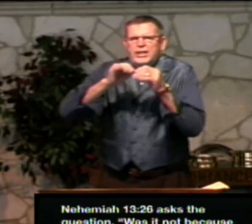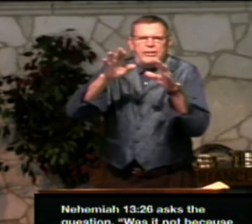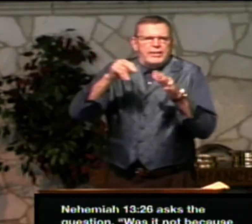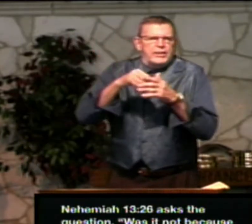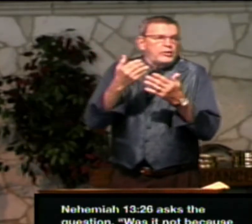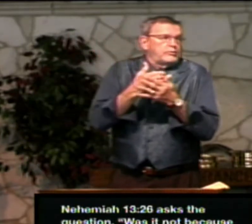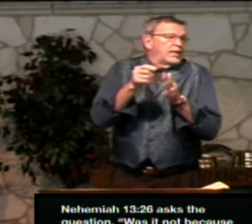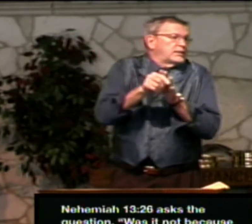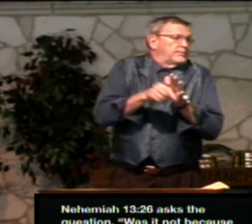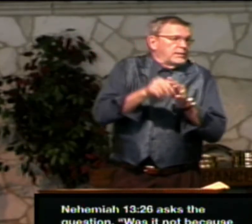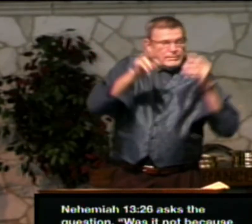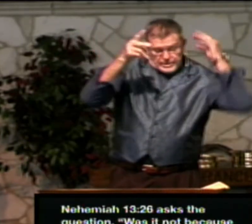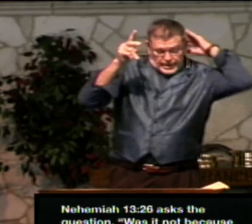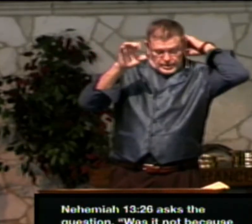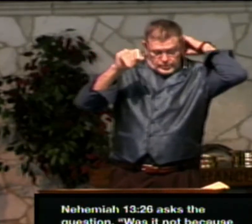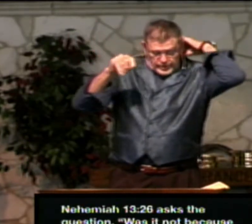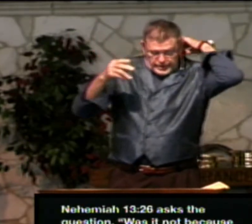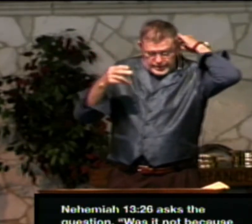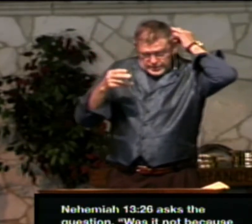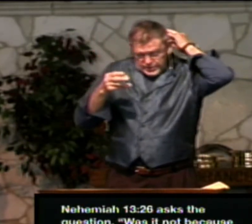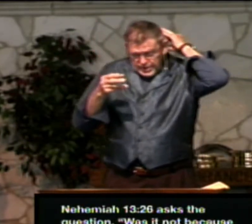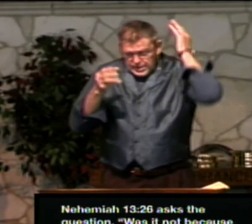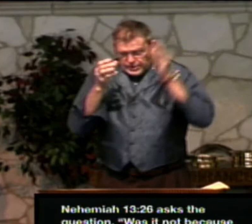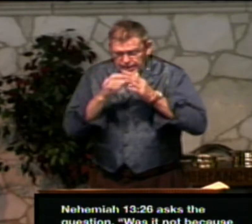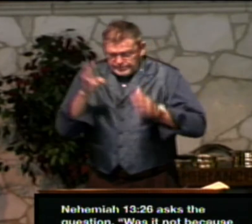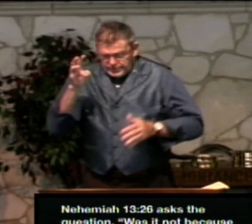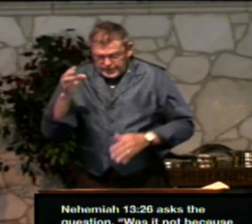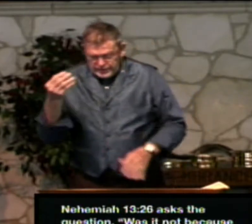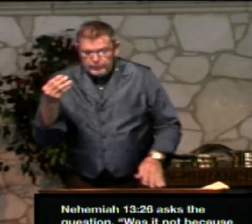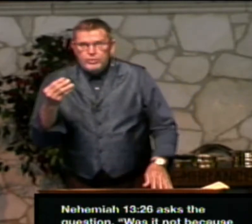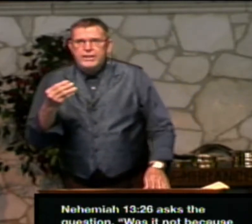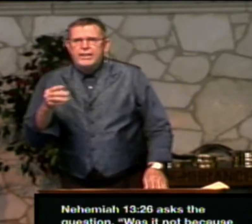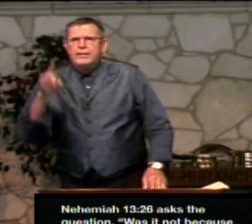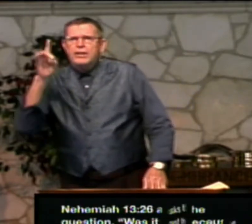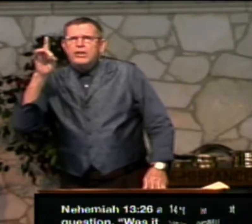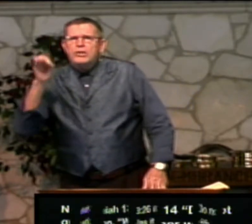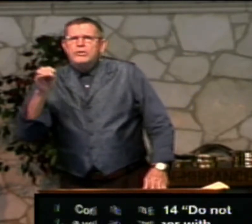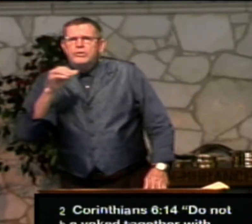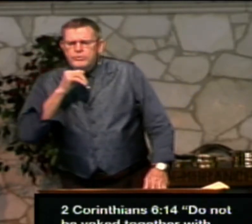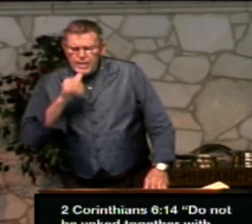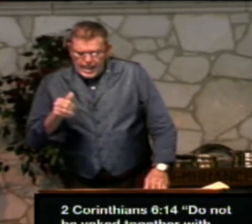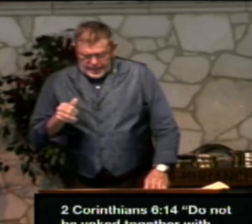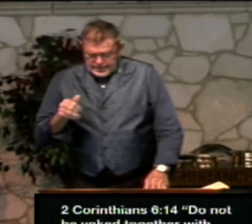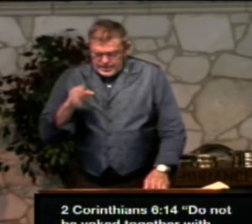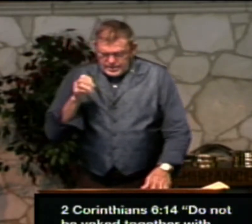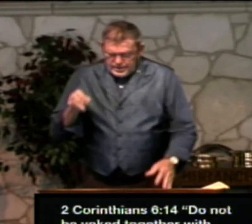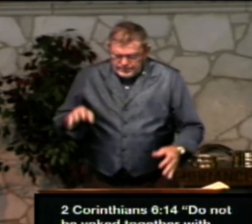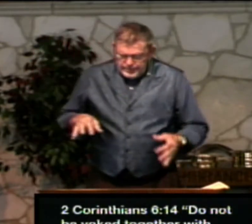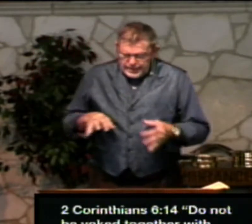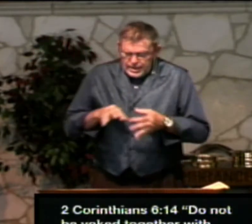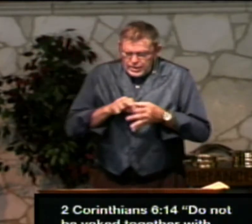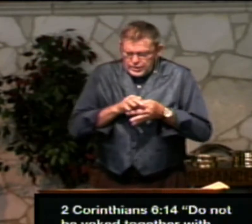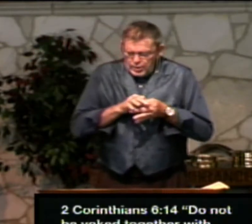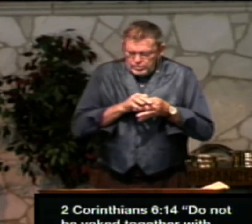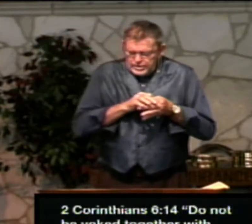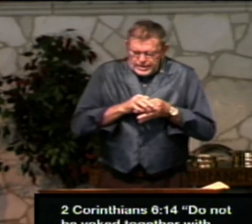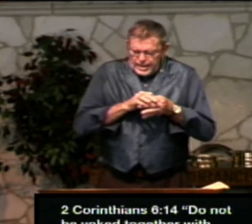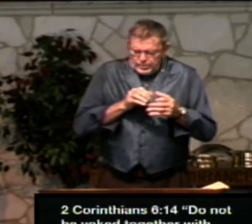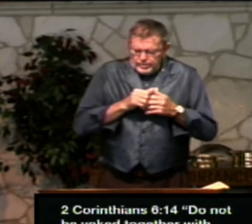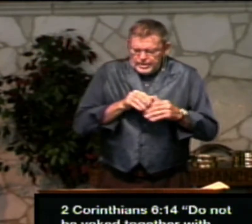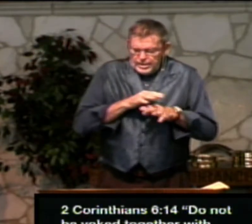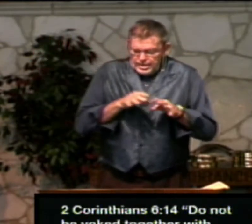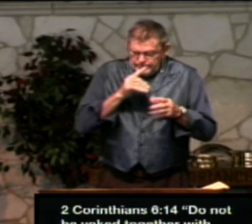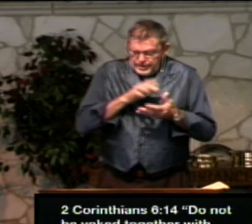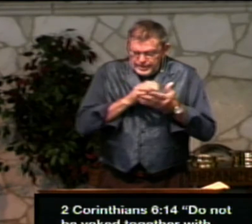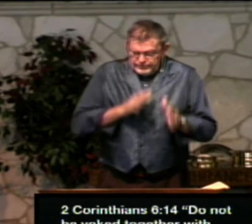That's clearly in the New Testament, 2 Corinthians chapter 6, 14. Do not be yoked